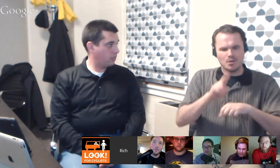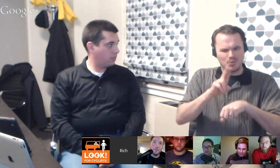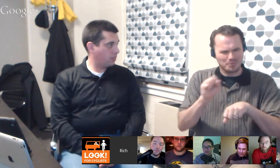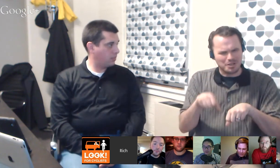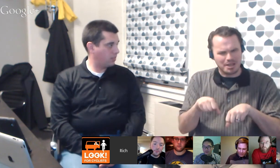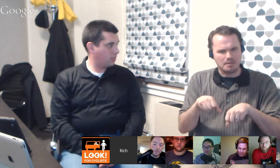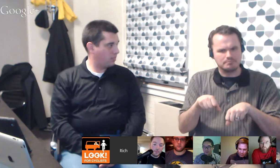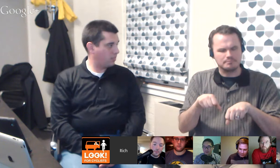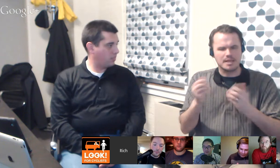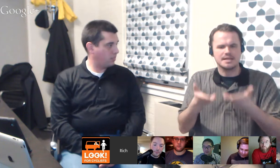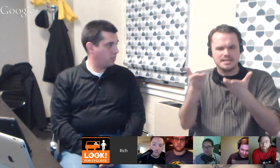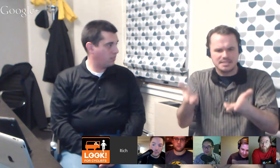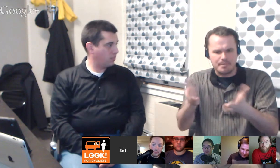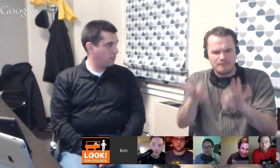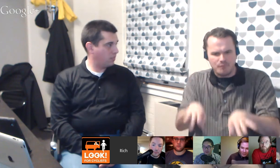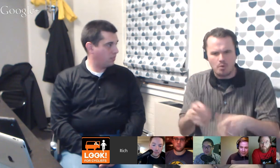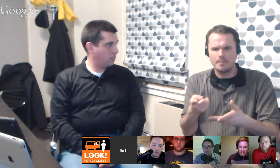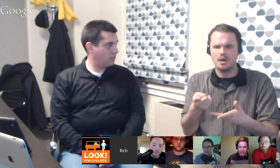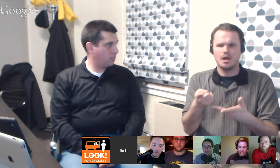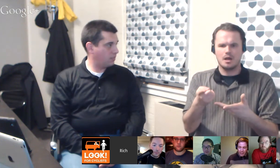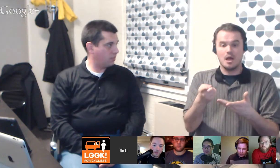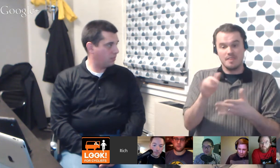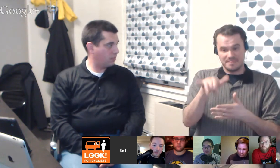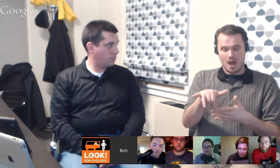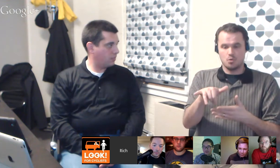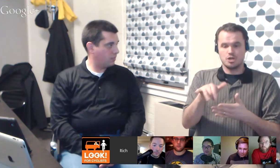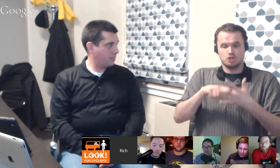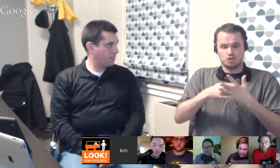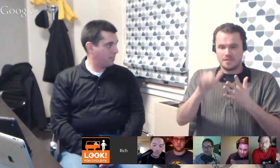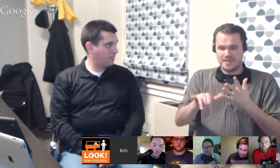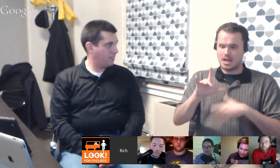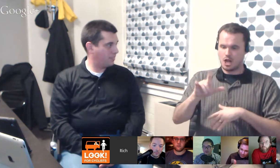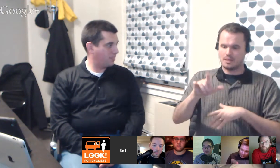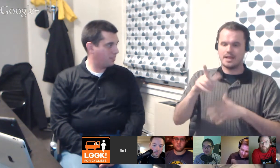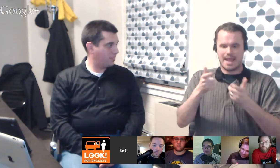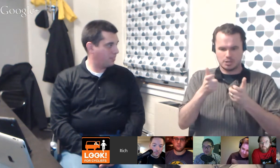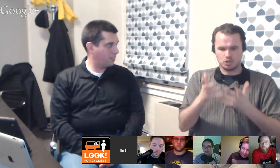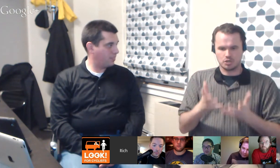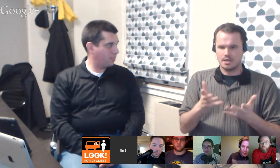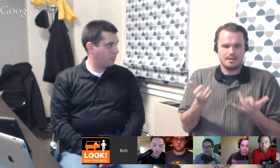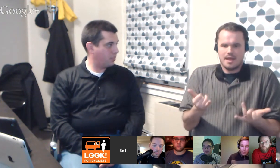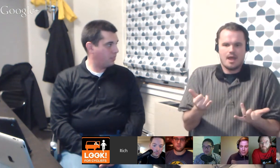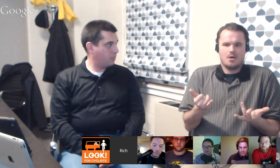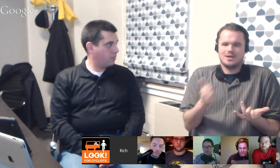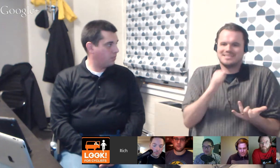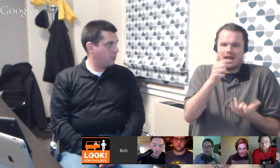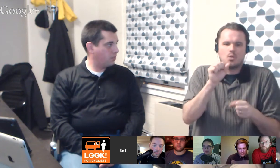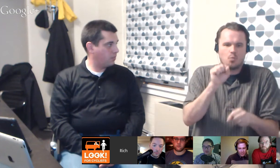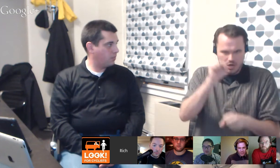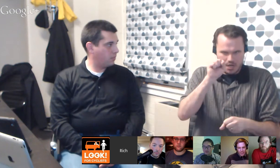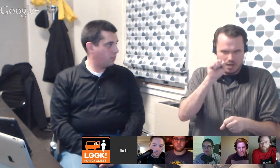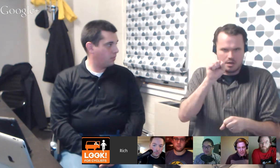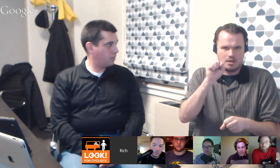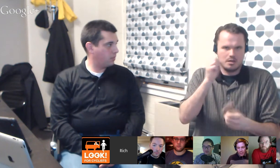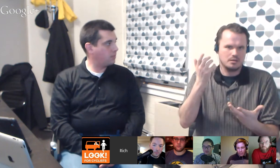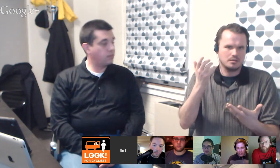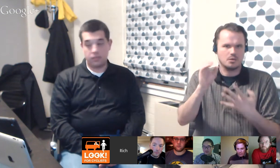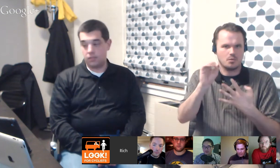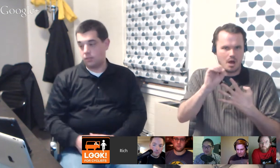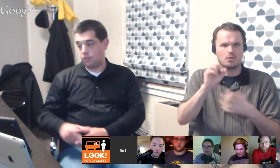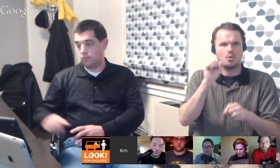you know, evoke that click handler, now it no longer works. So now it's not operable, for example.